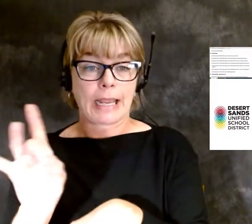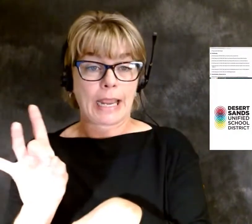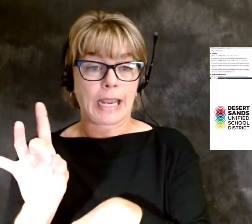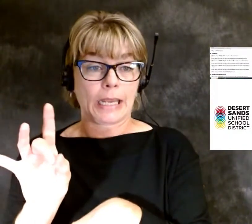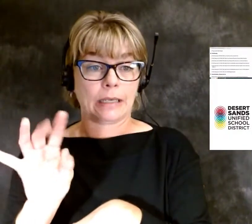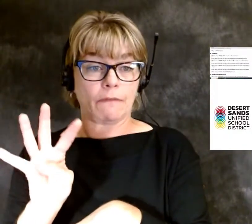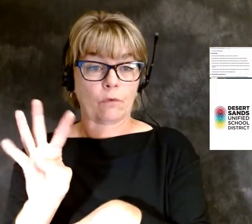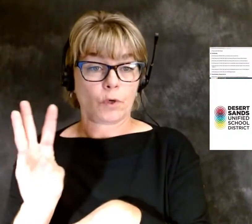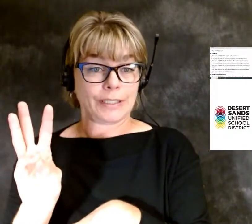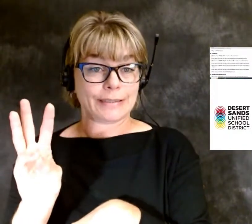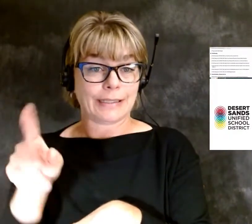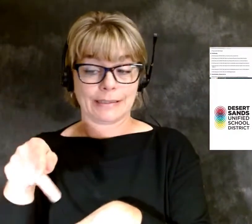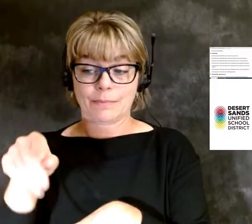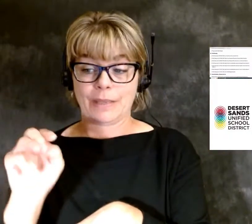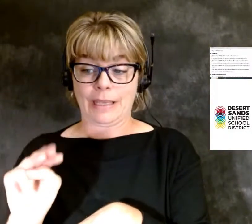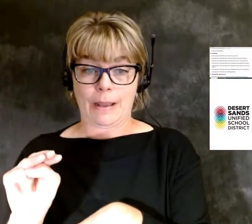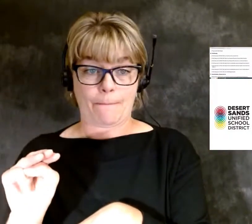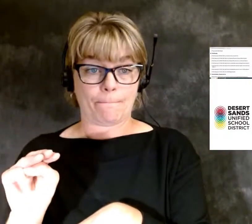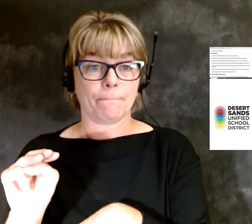8:46 p.m.